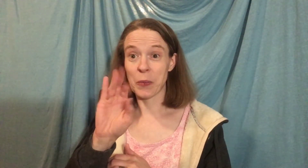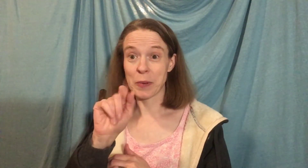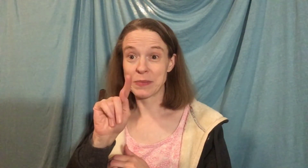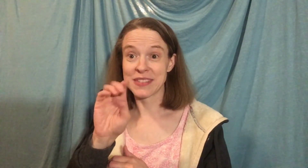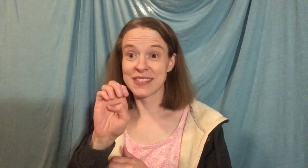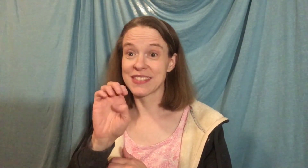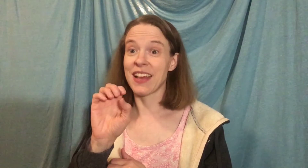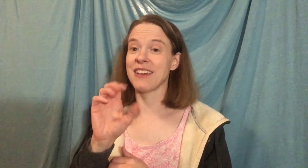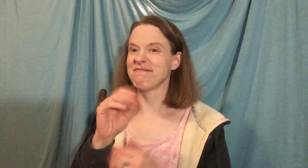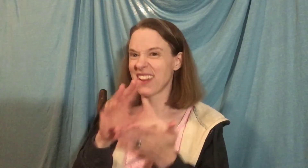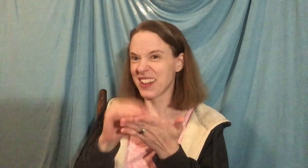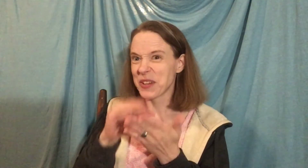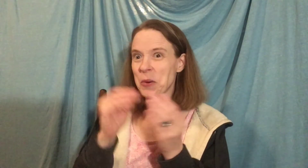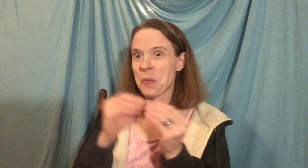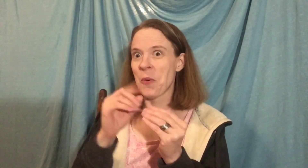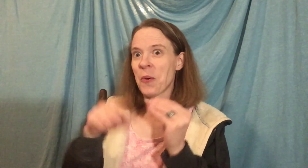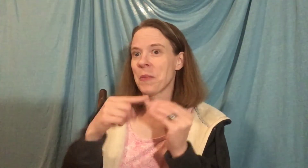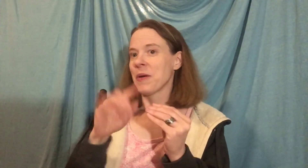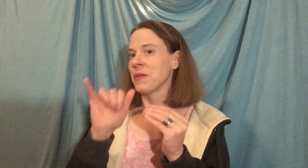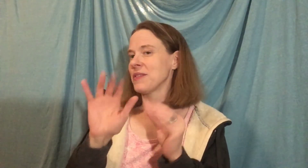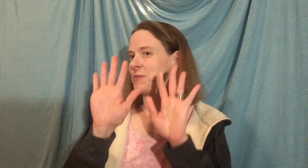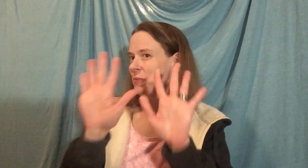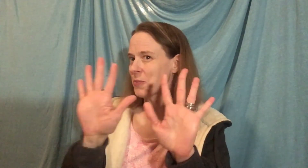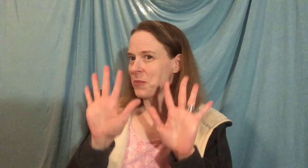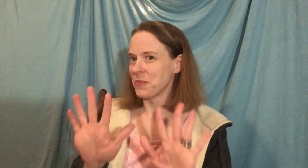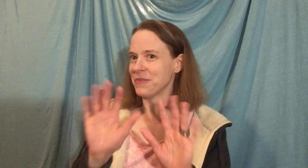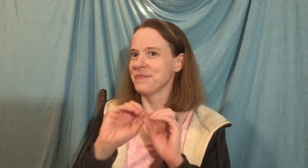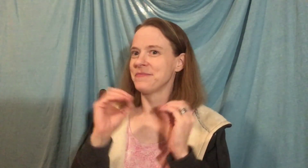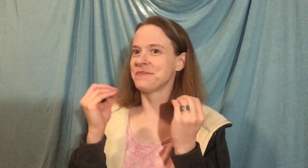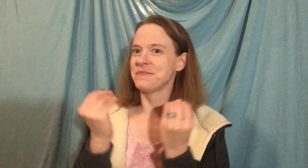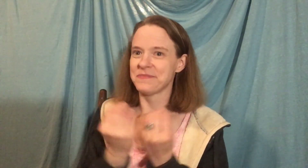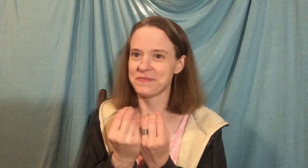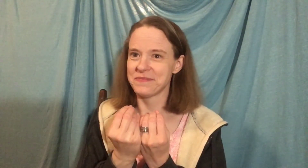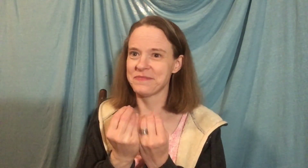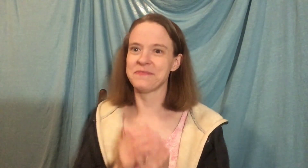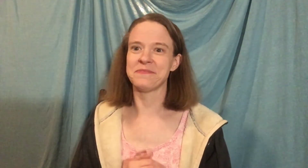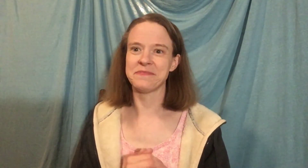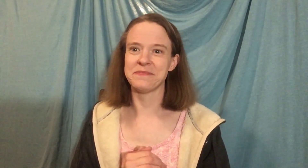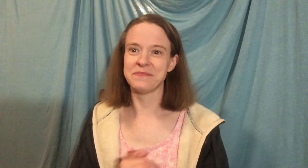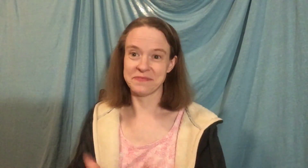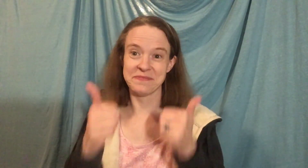investigate their website and learn more about this wonderful organization.